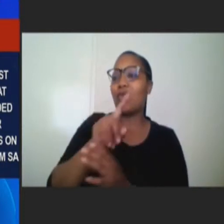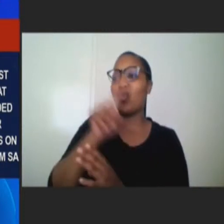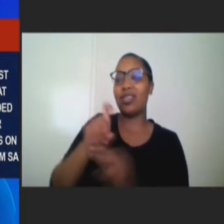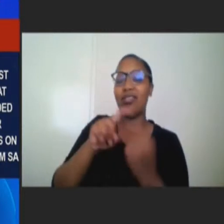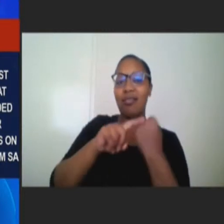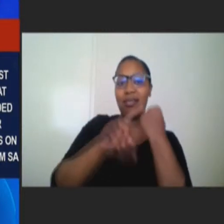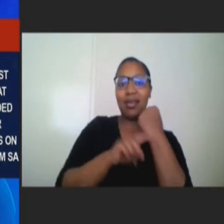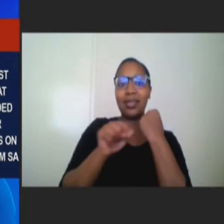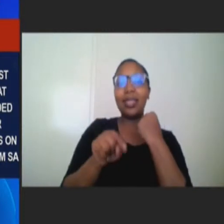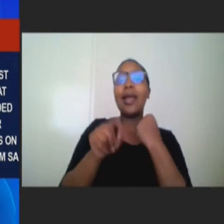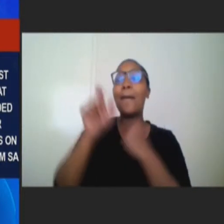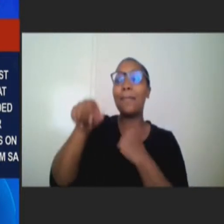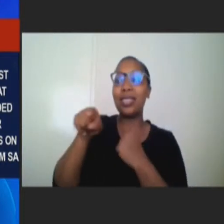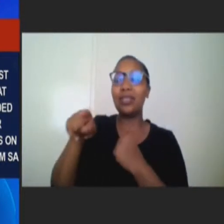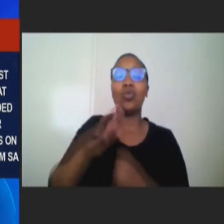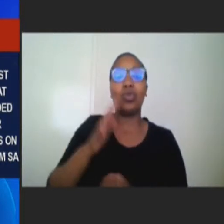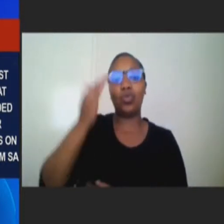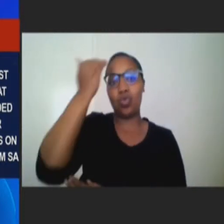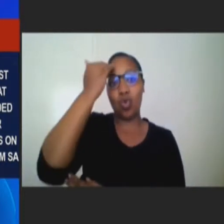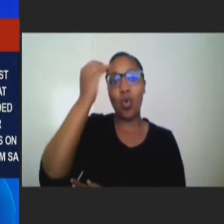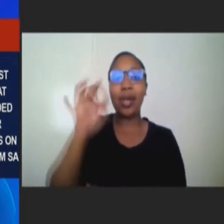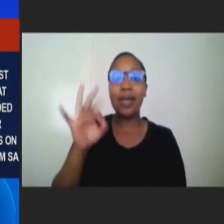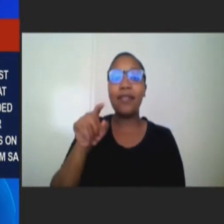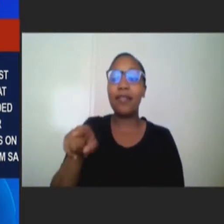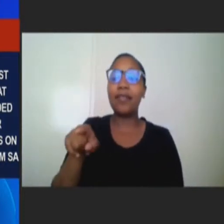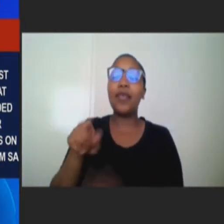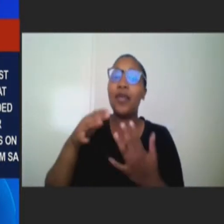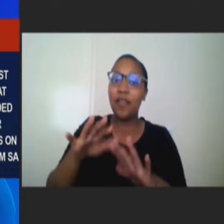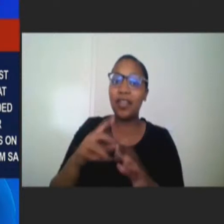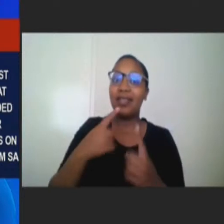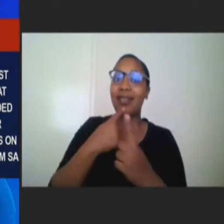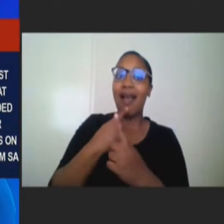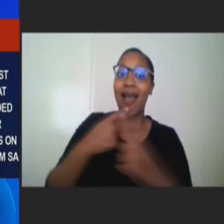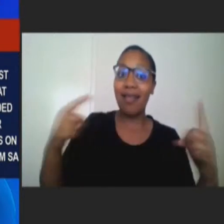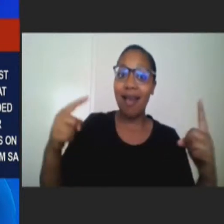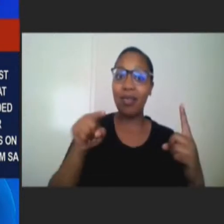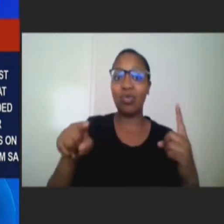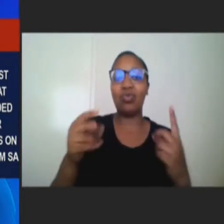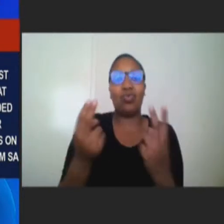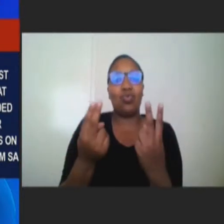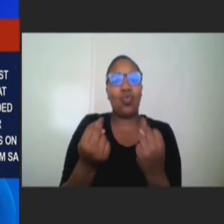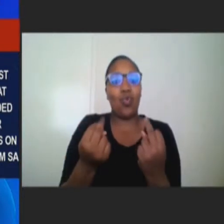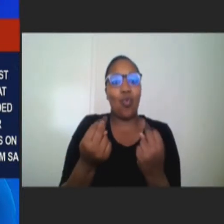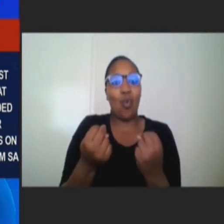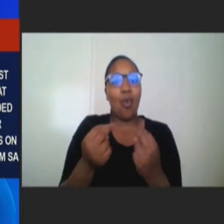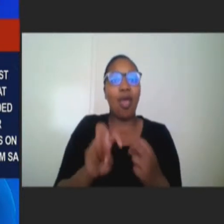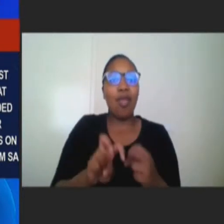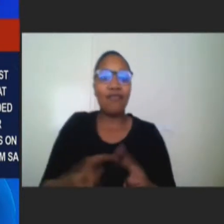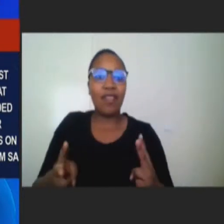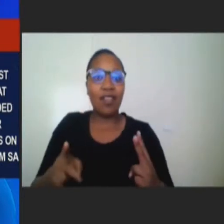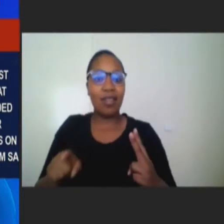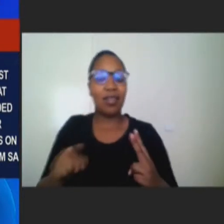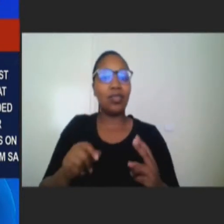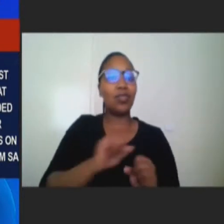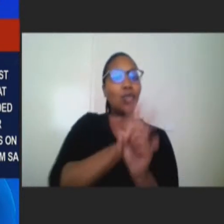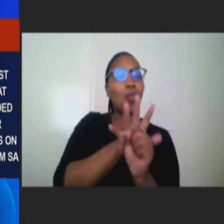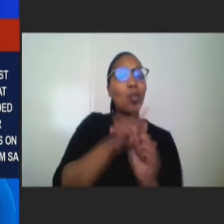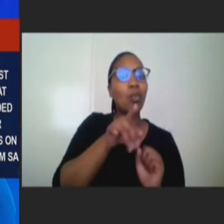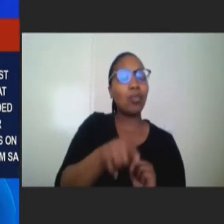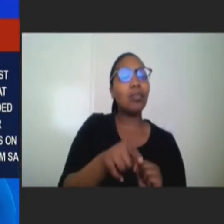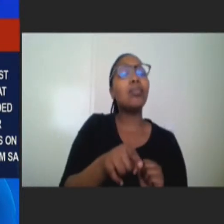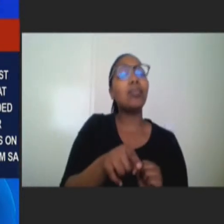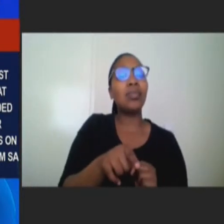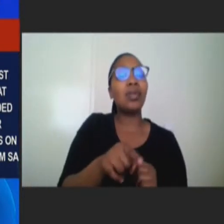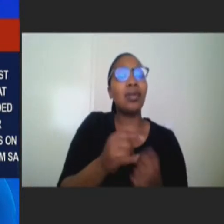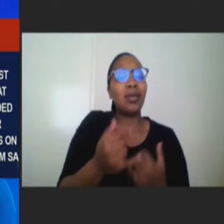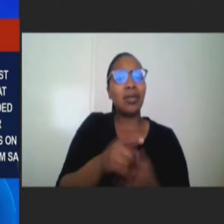know whether the way we introduced this, we announced the variant, we've been criticized for this. So are we happy with